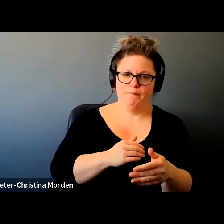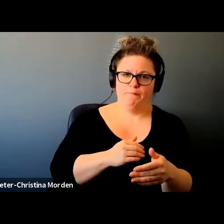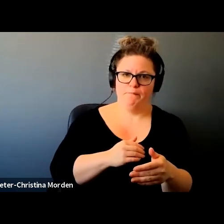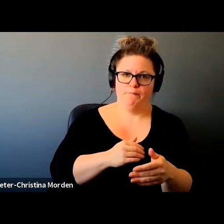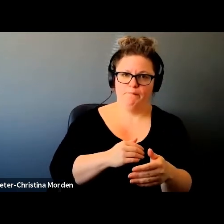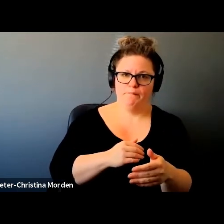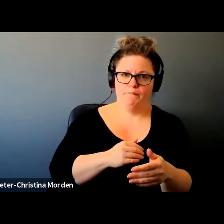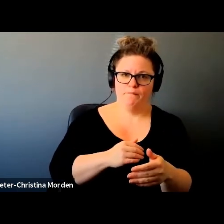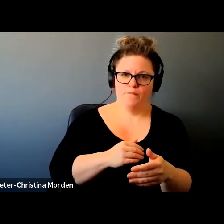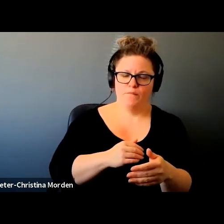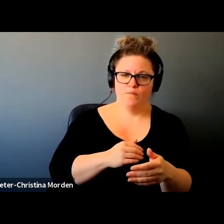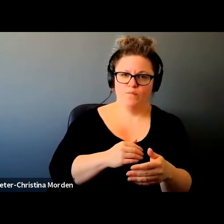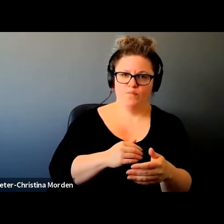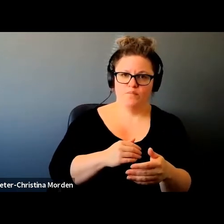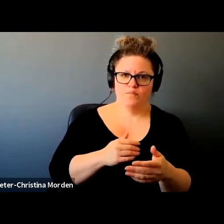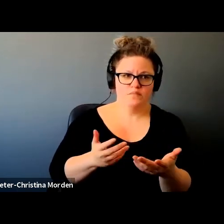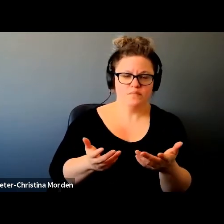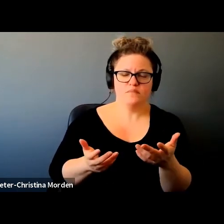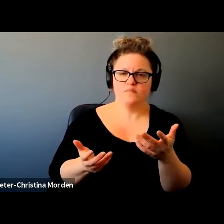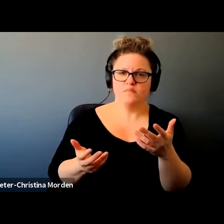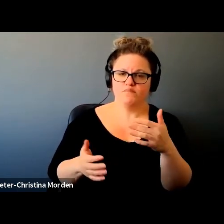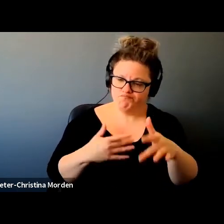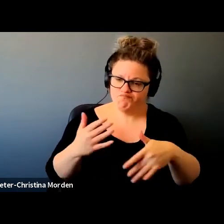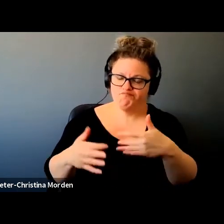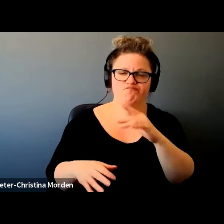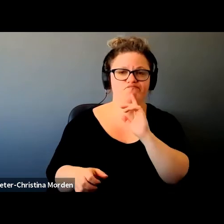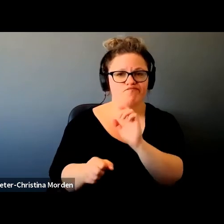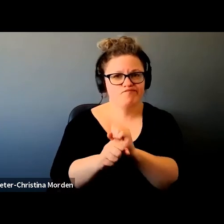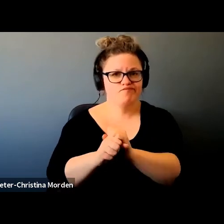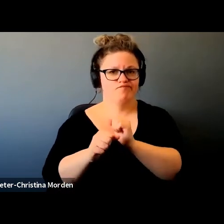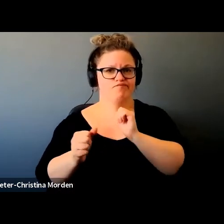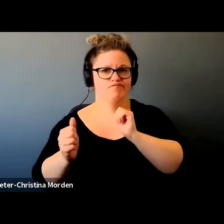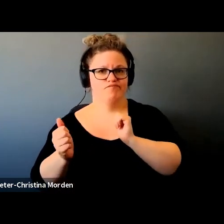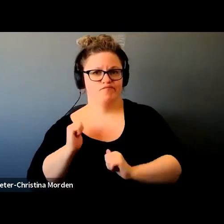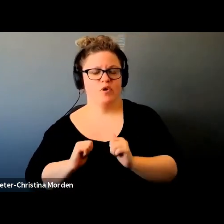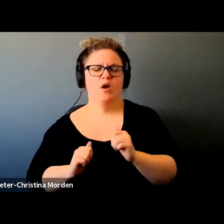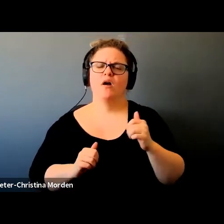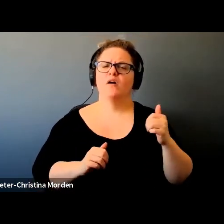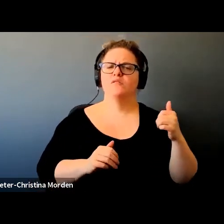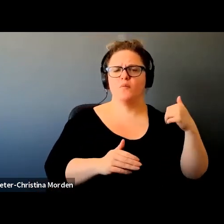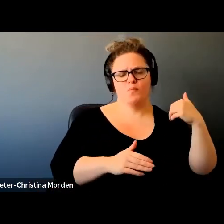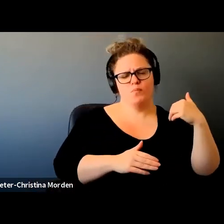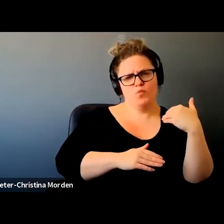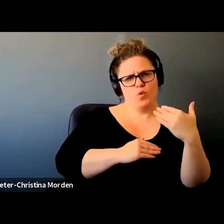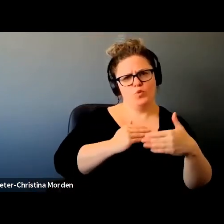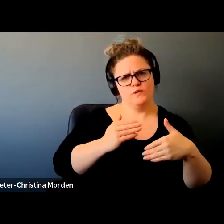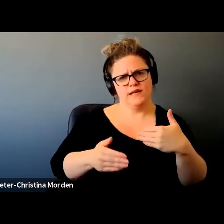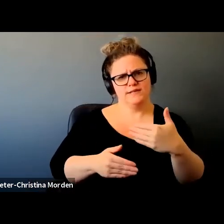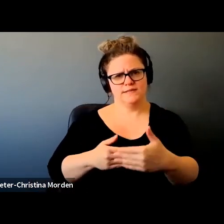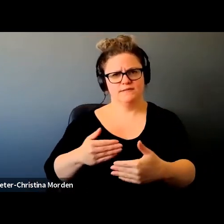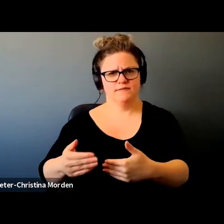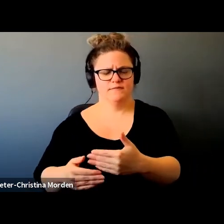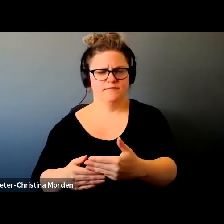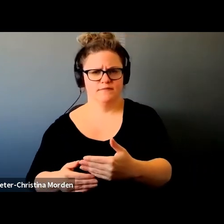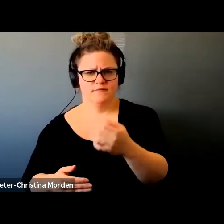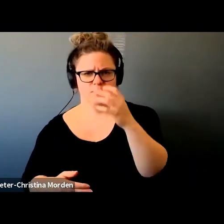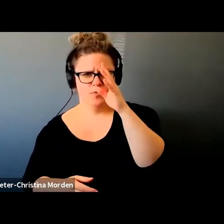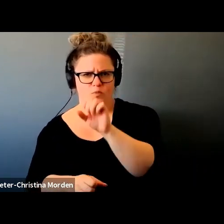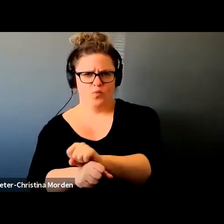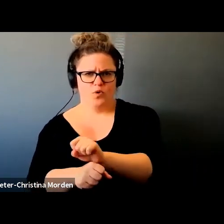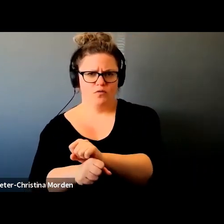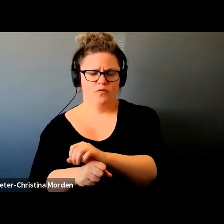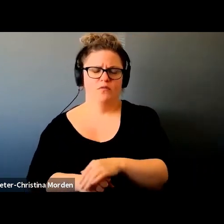an idealized production. And there is a process in creating your own work, especially